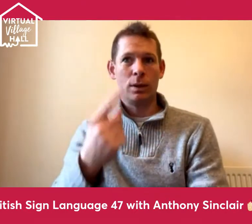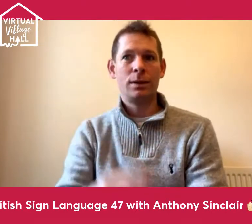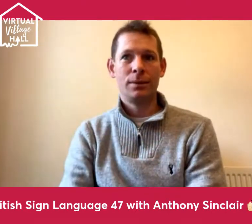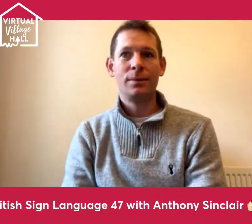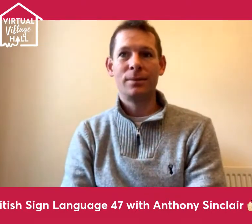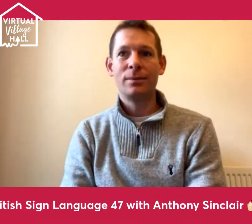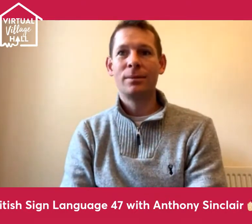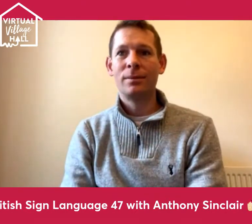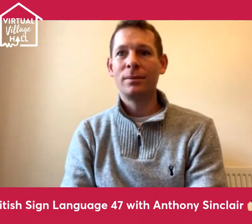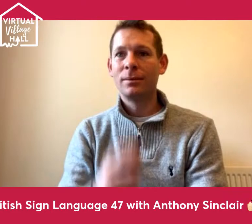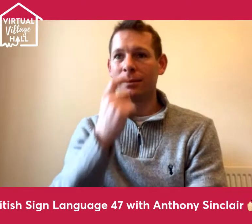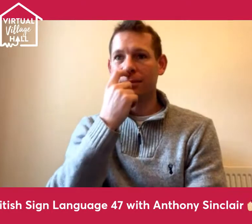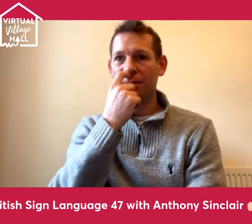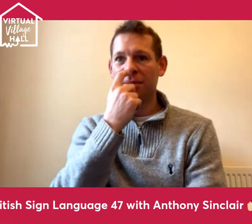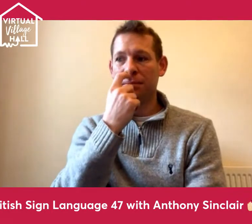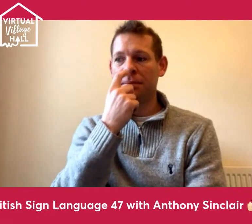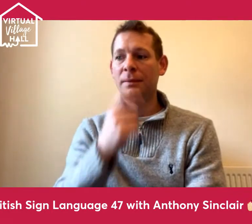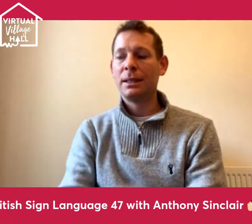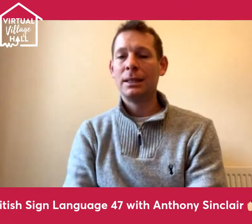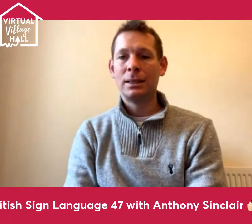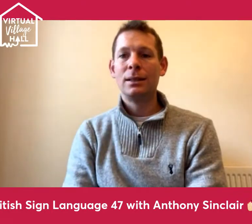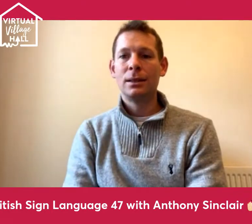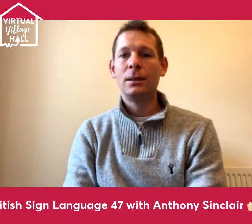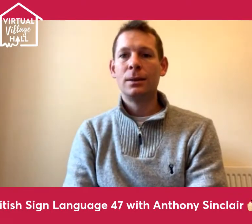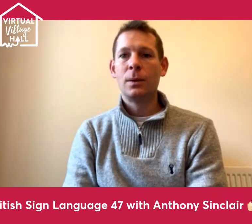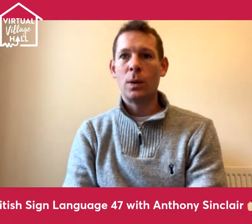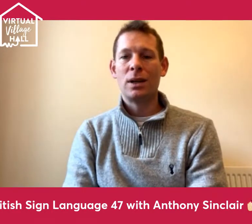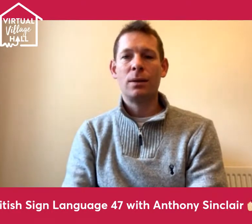here. So anyway, next one coming up.